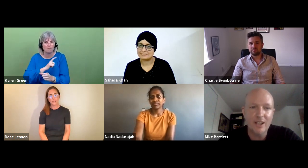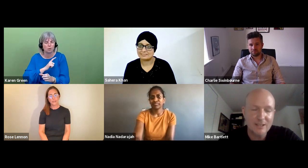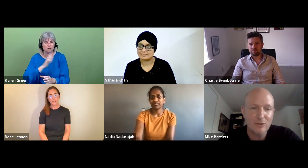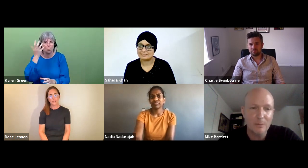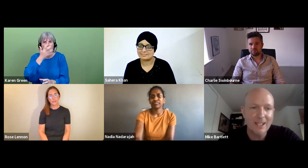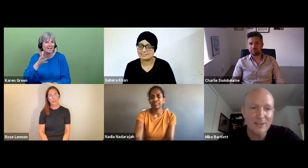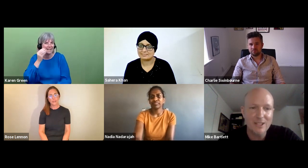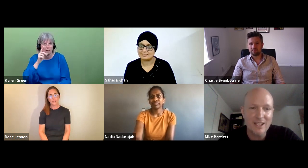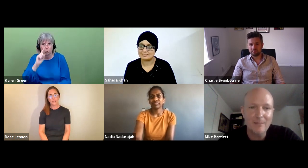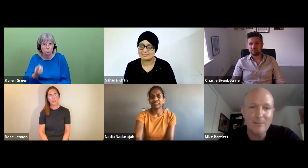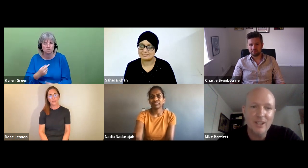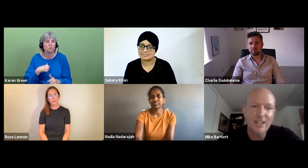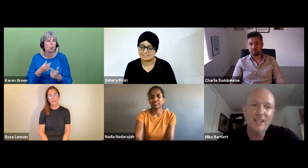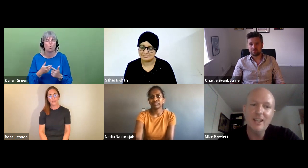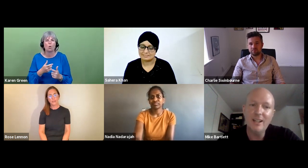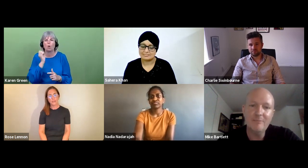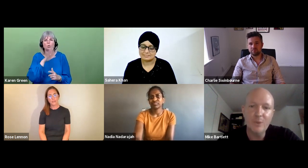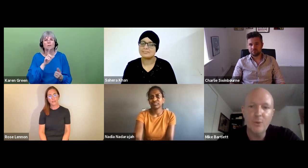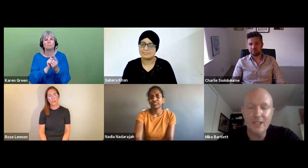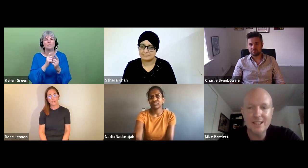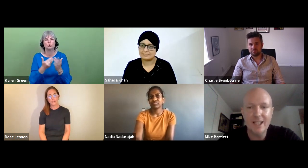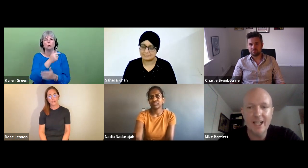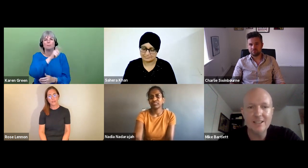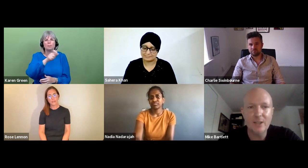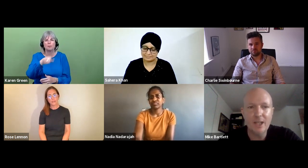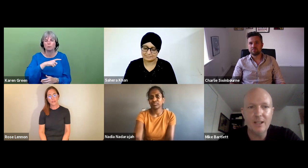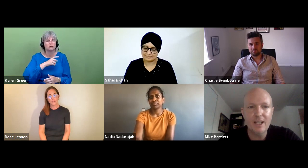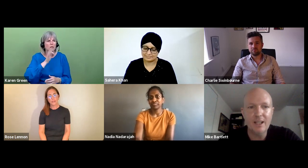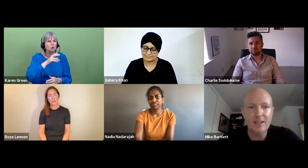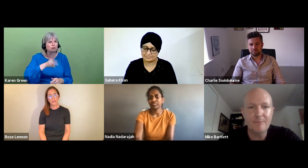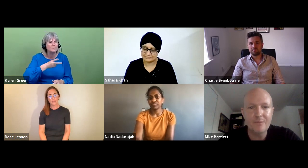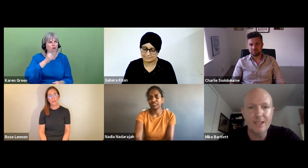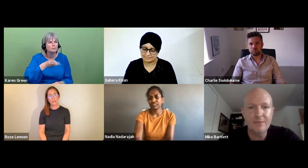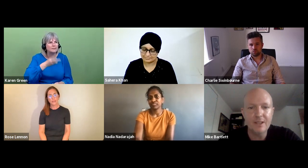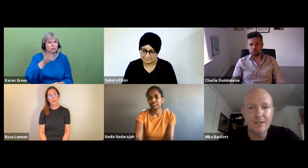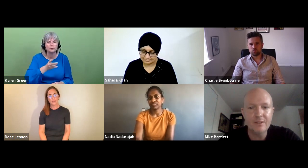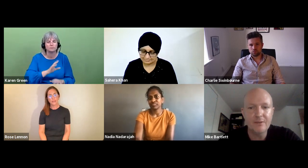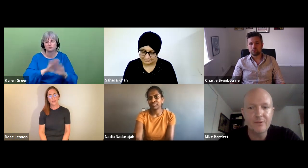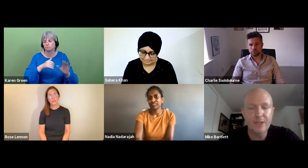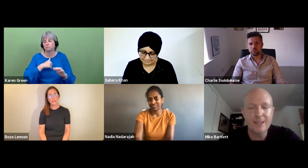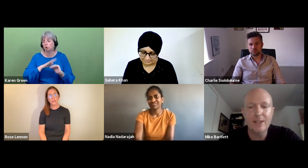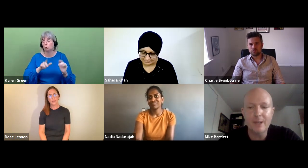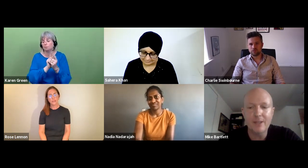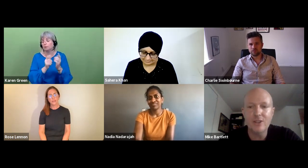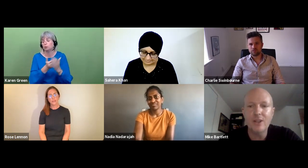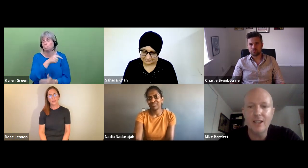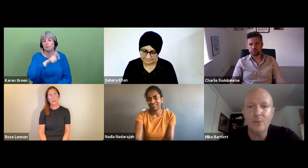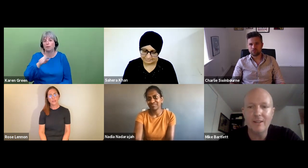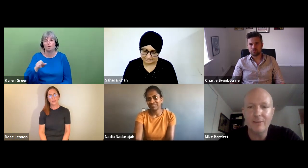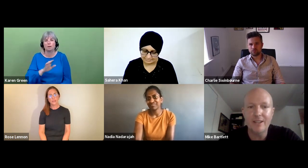them to repeat 3 times, all things like that. And so in a I'd say there were about 2 years where it affected